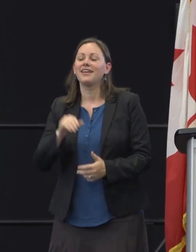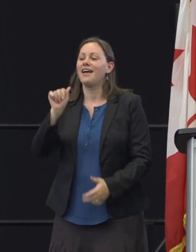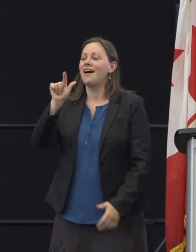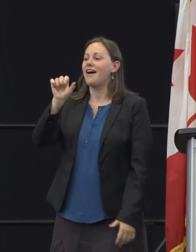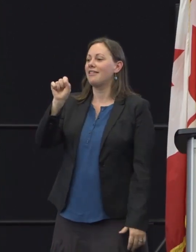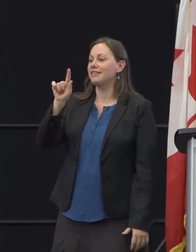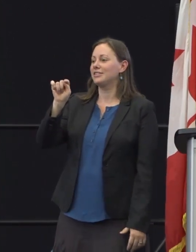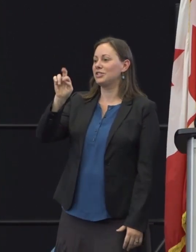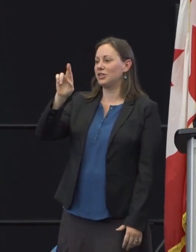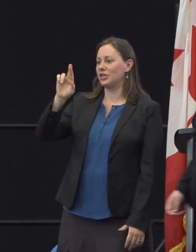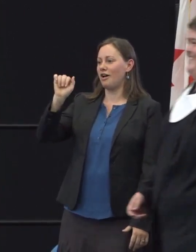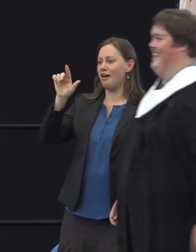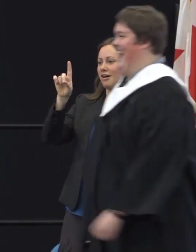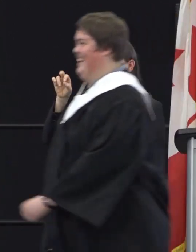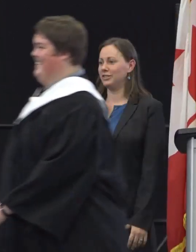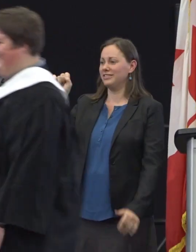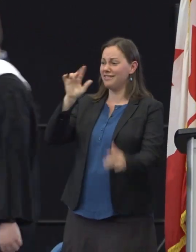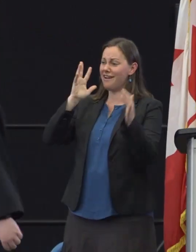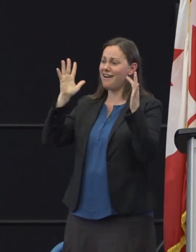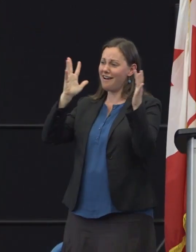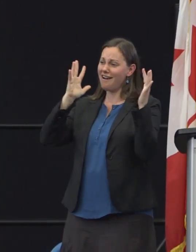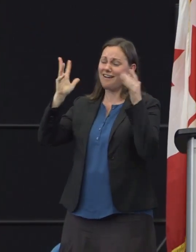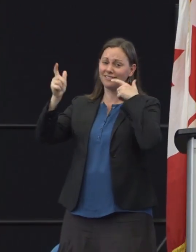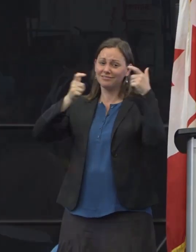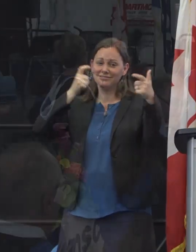Alistair Alders.